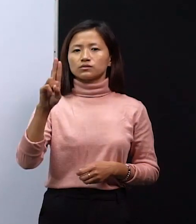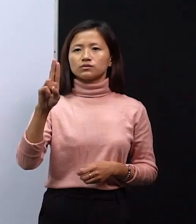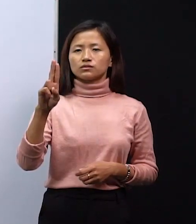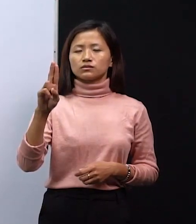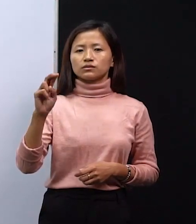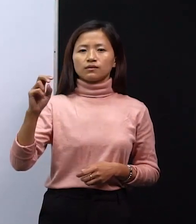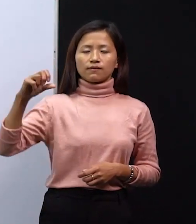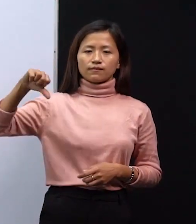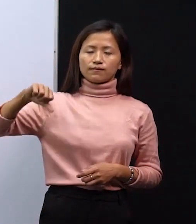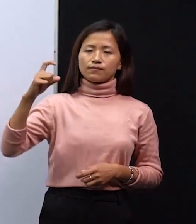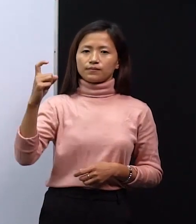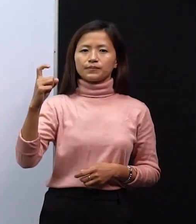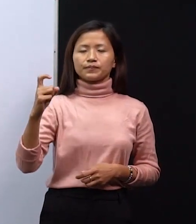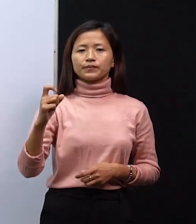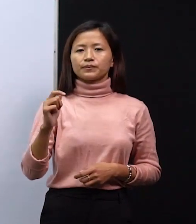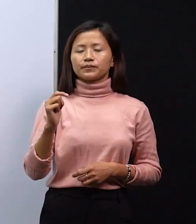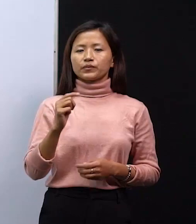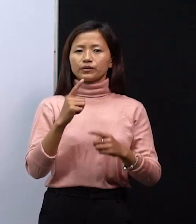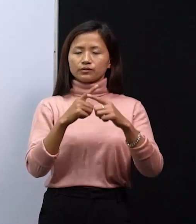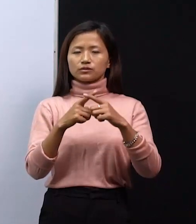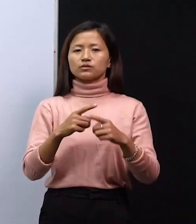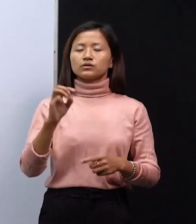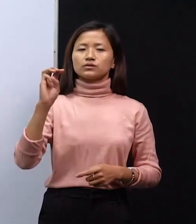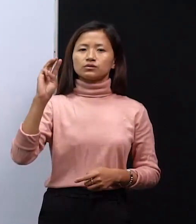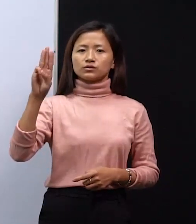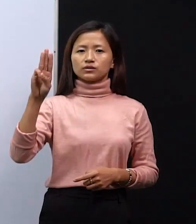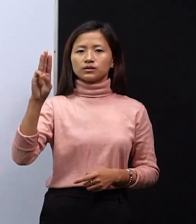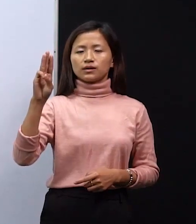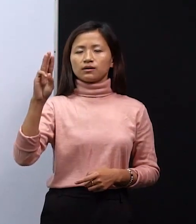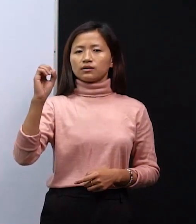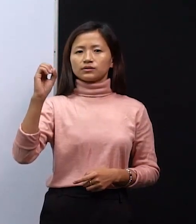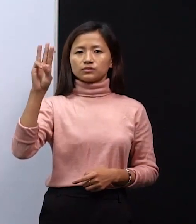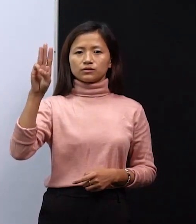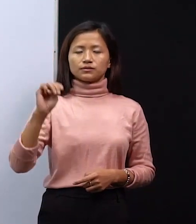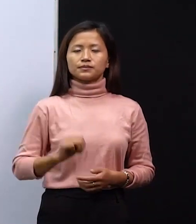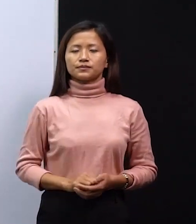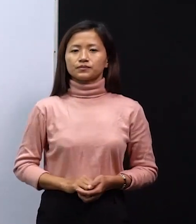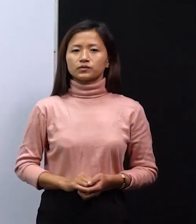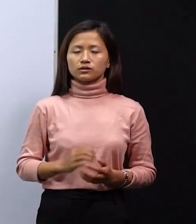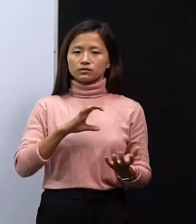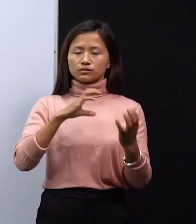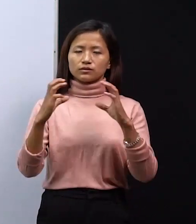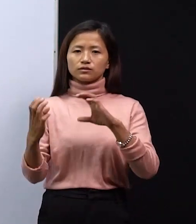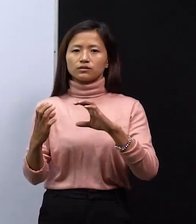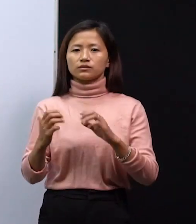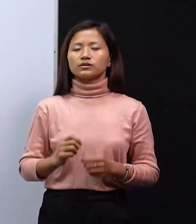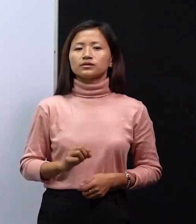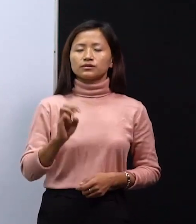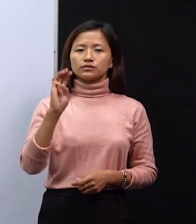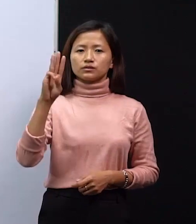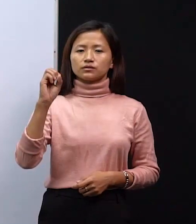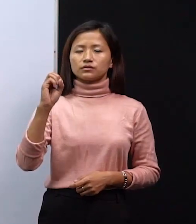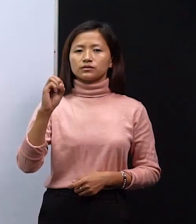297 into 303. So here also you're going to make some changes here.